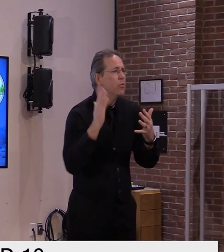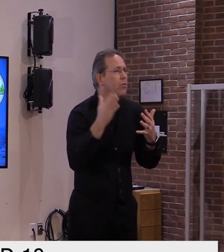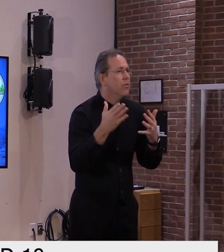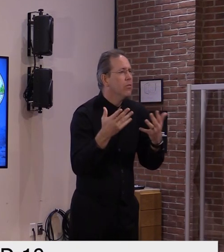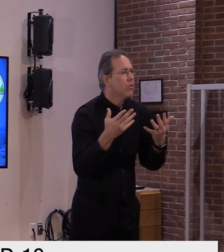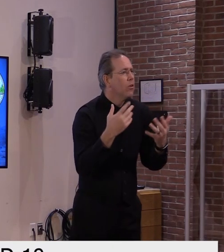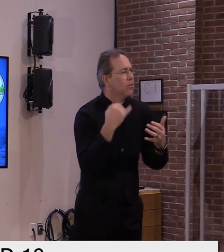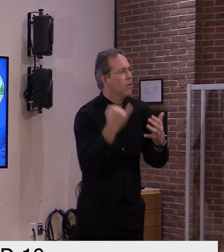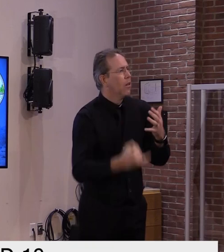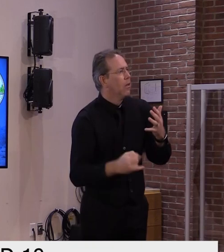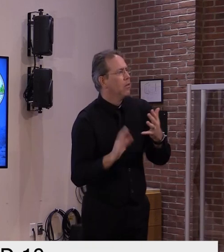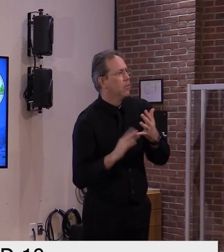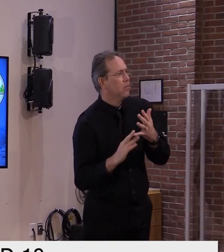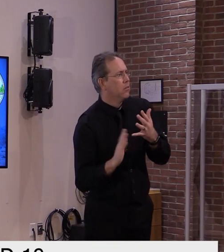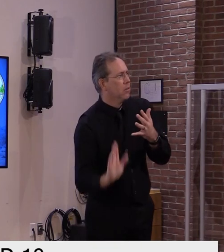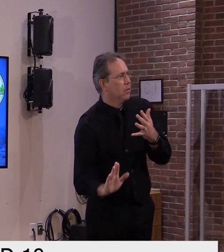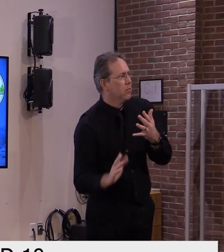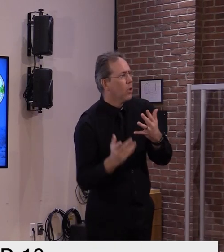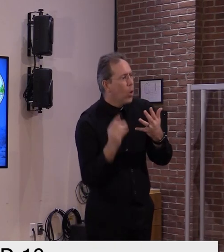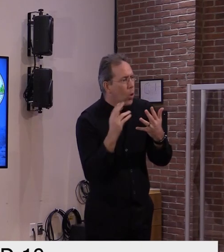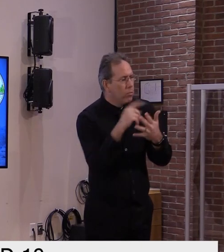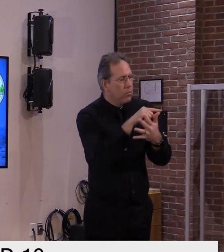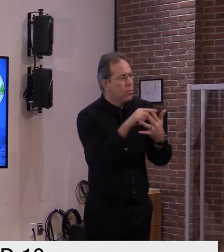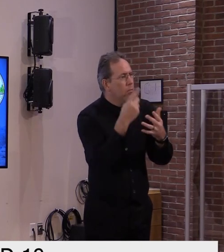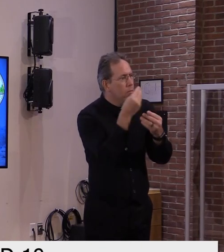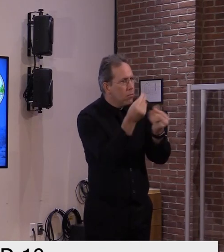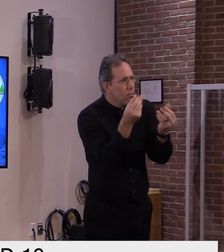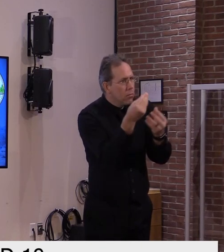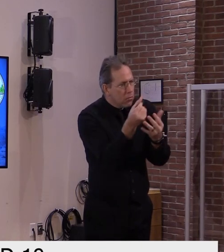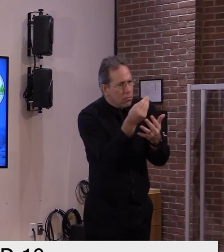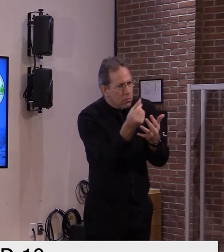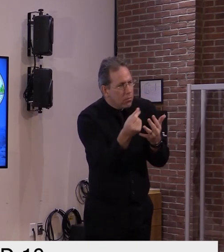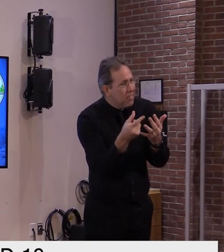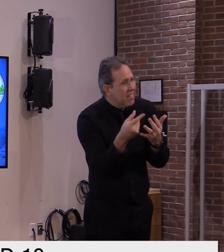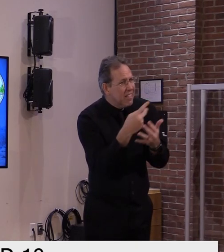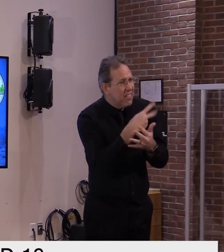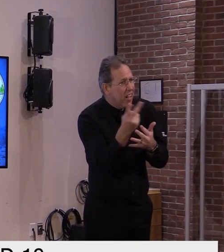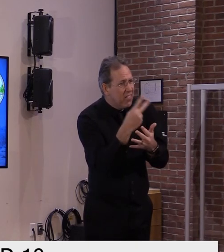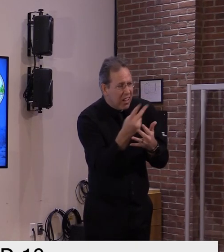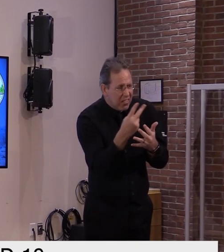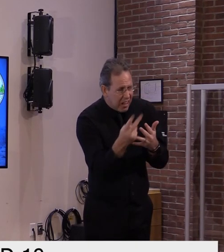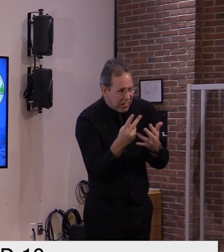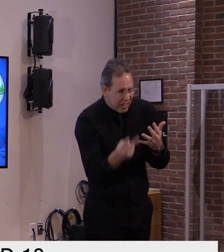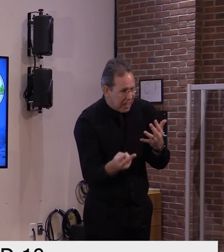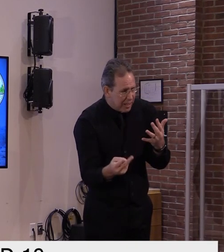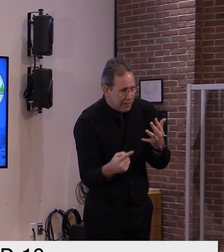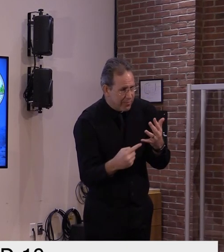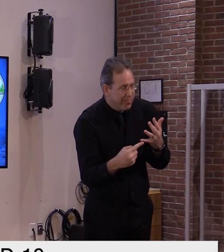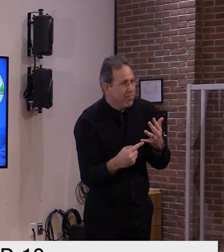Thank you, Governor. Have a great afternoon. Thank you. Stewart, NBC 5.